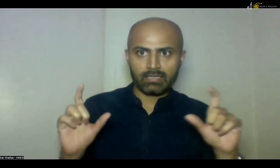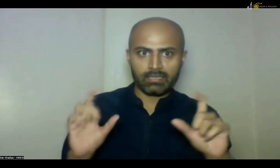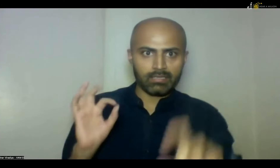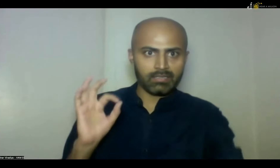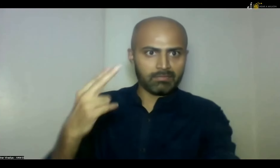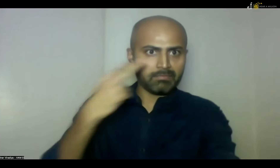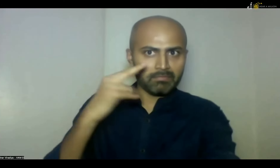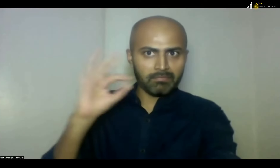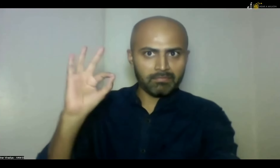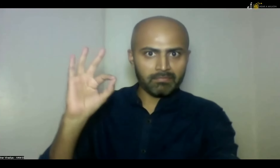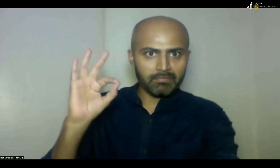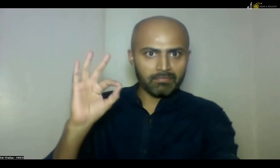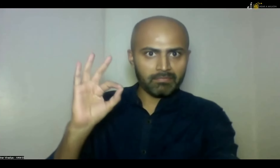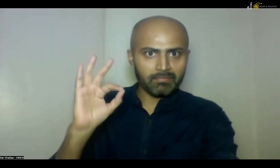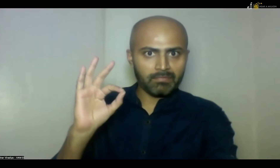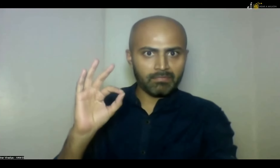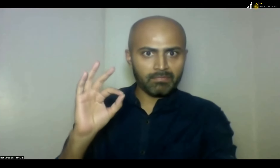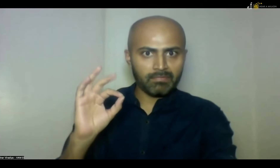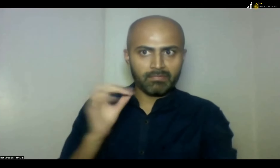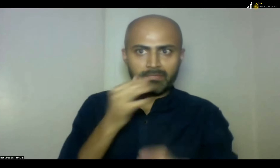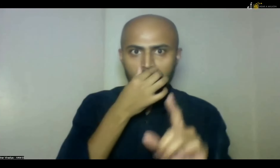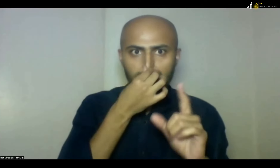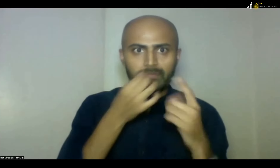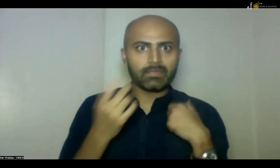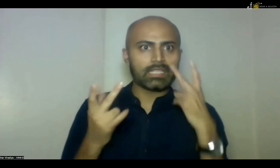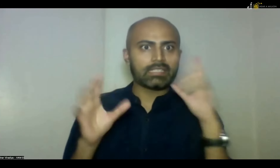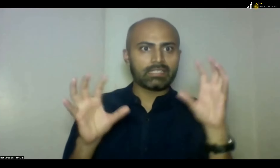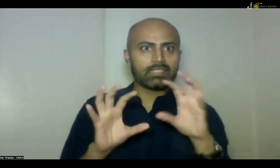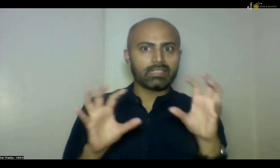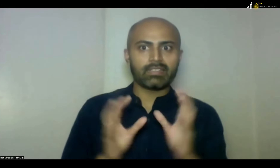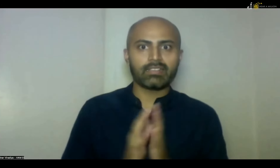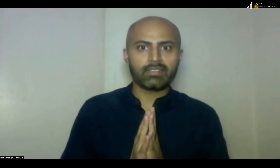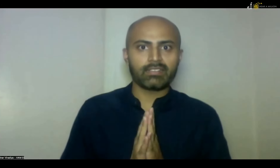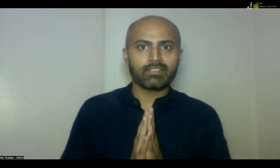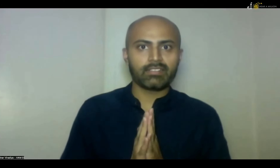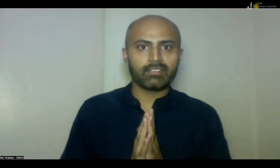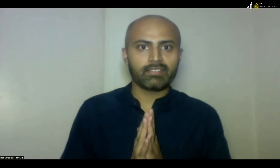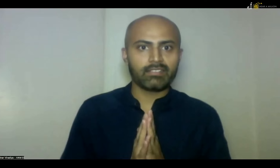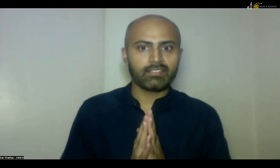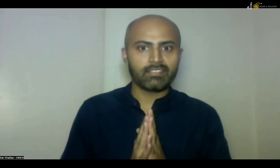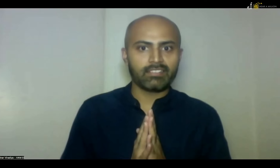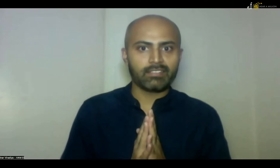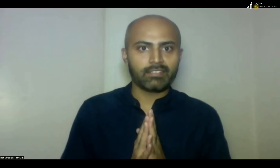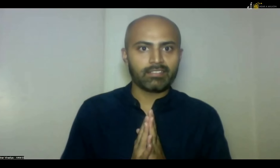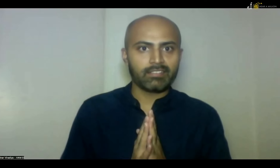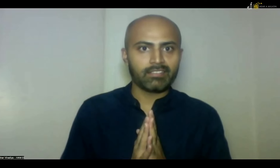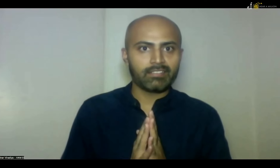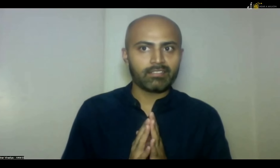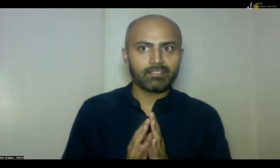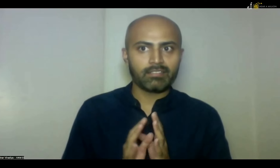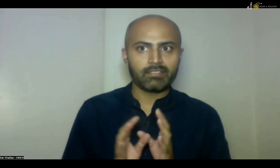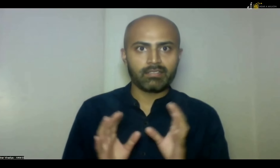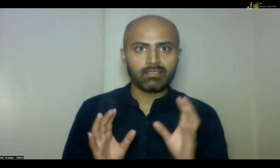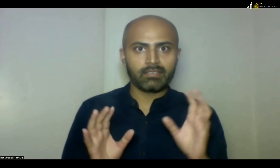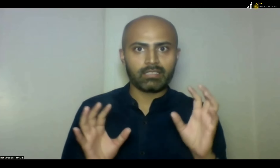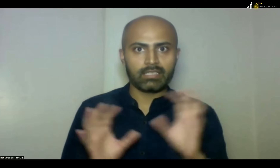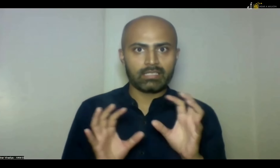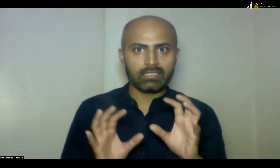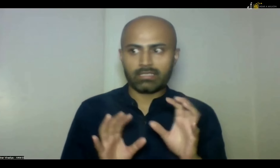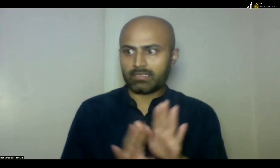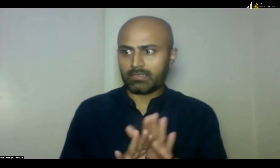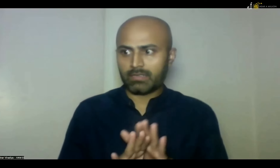I hope everybody can see me clearly. My signing is